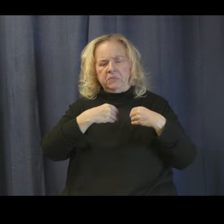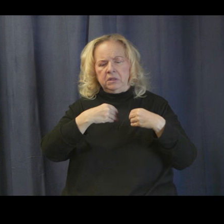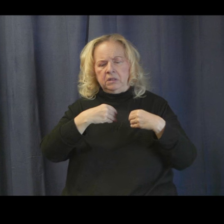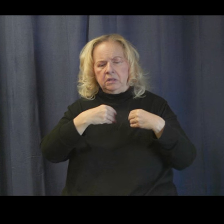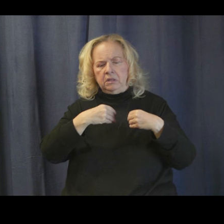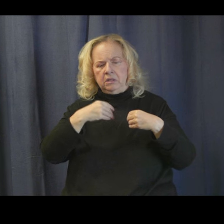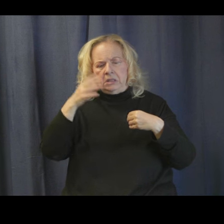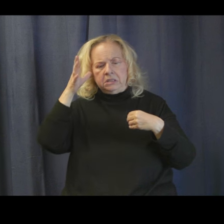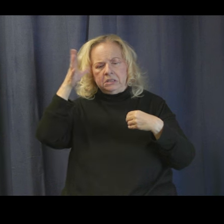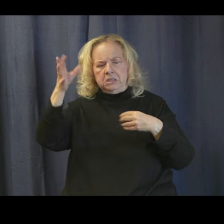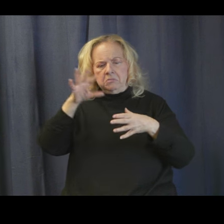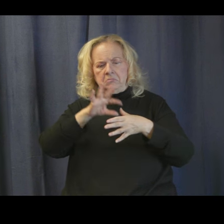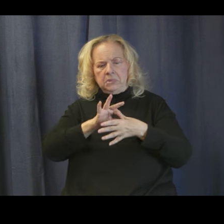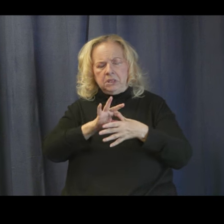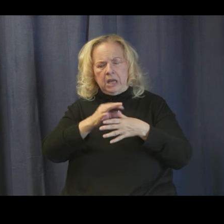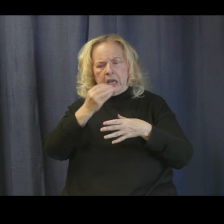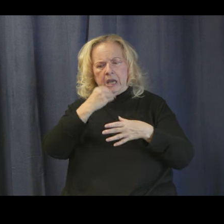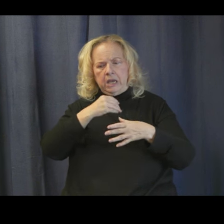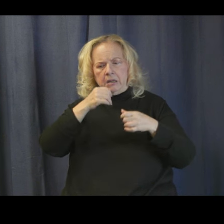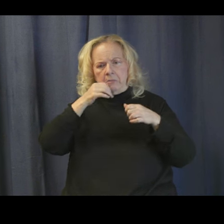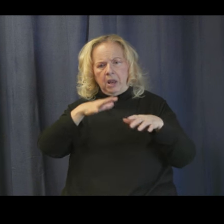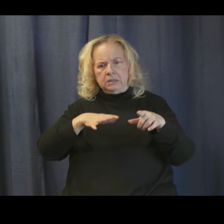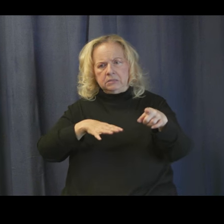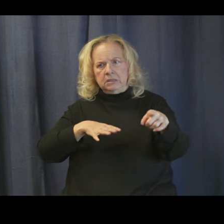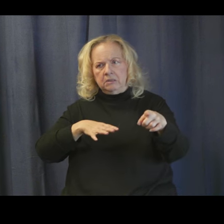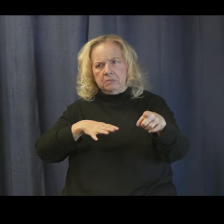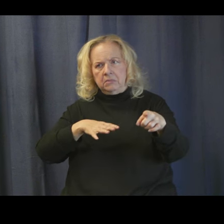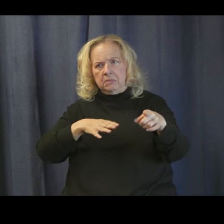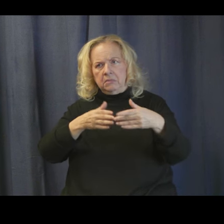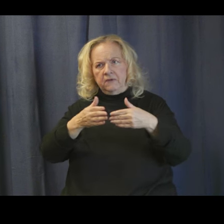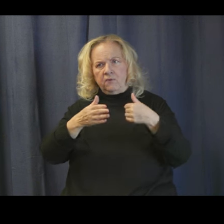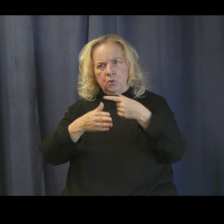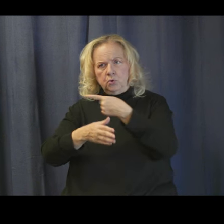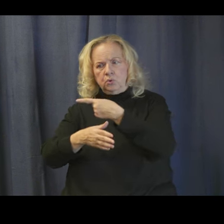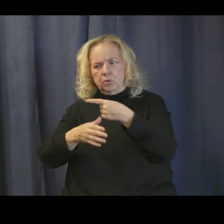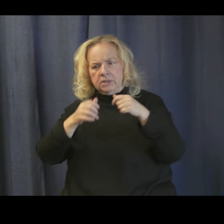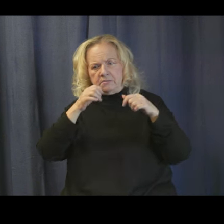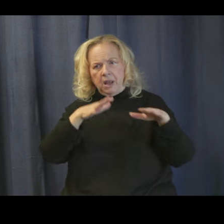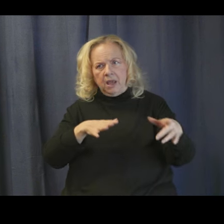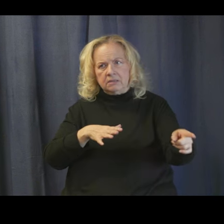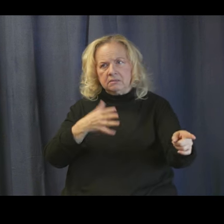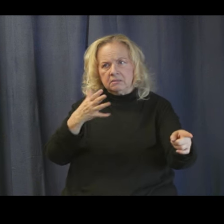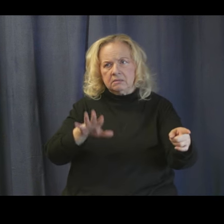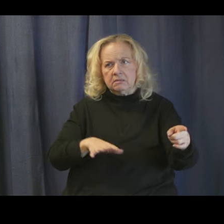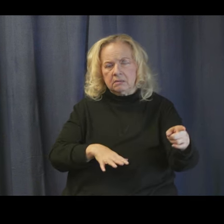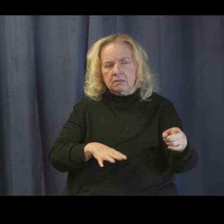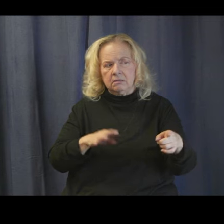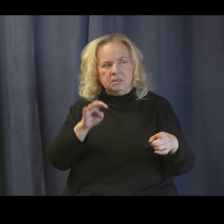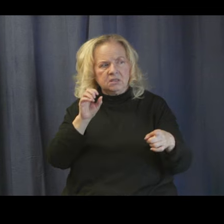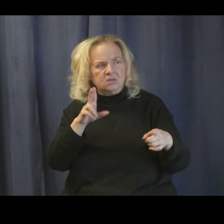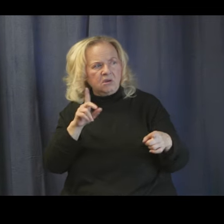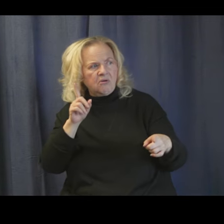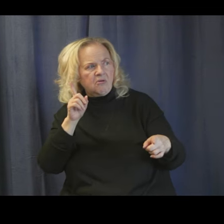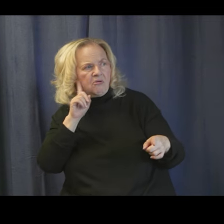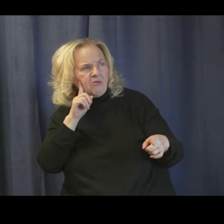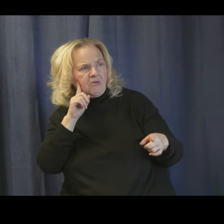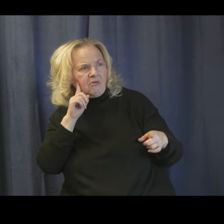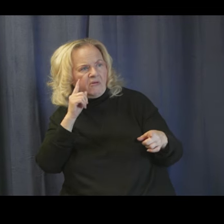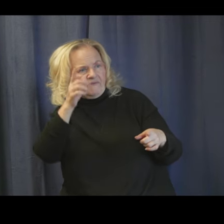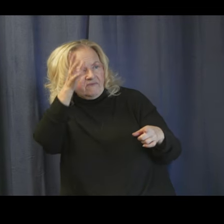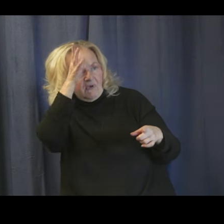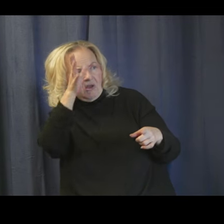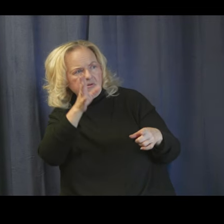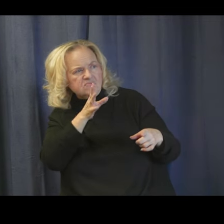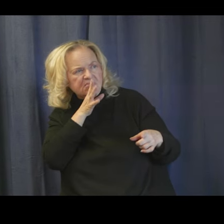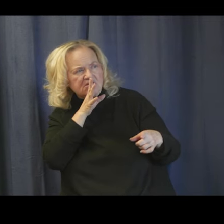me? And I've eaten of all before you even came, and I blessed him. Yea, and he shall be blessed. And when Esau heard the words of